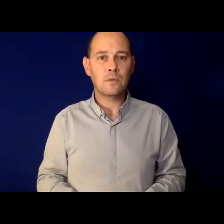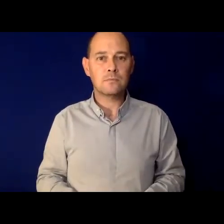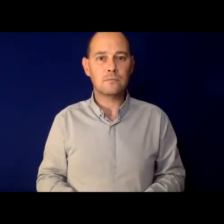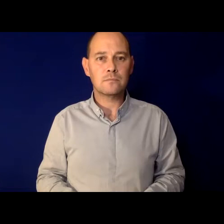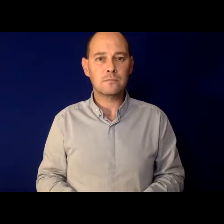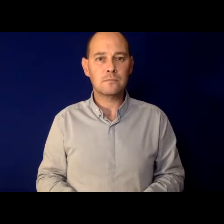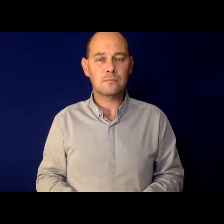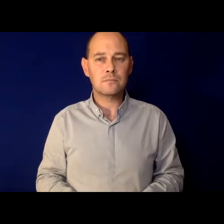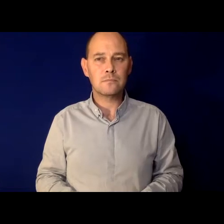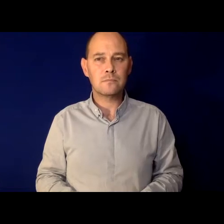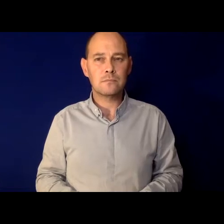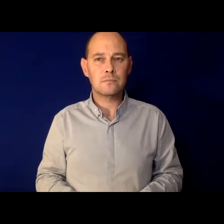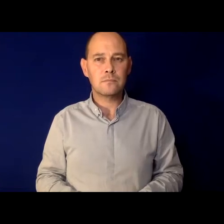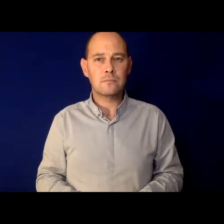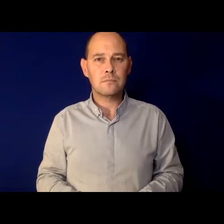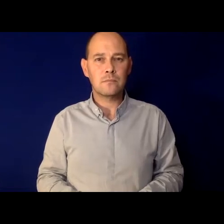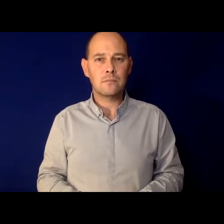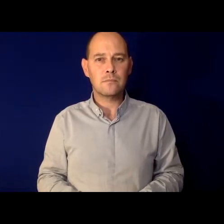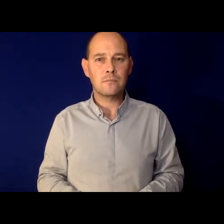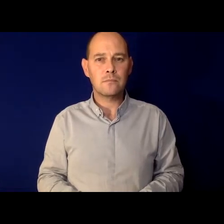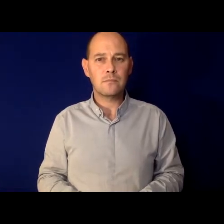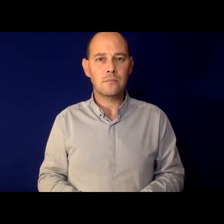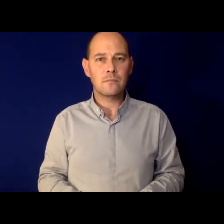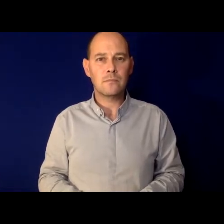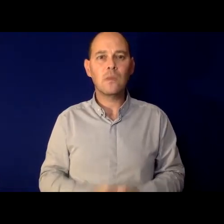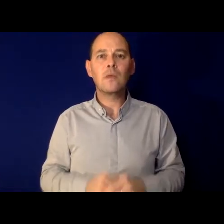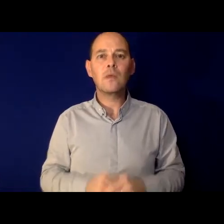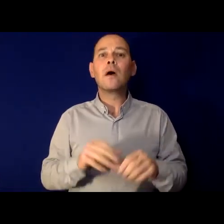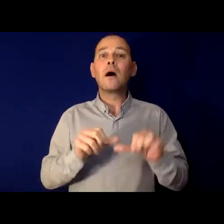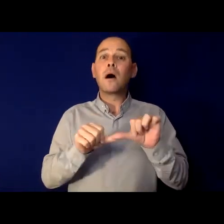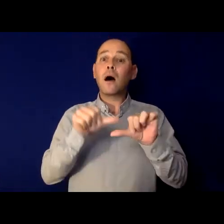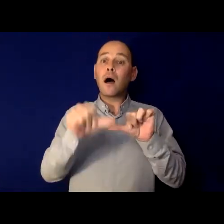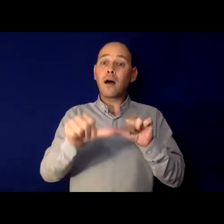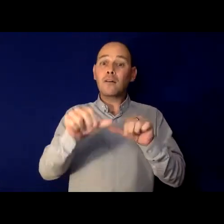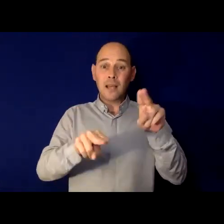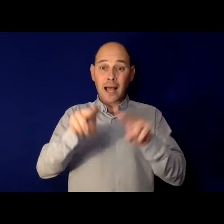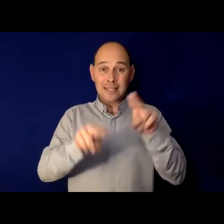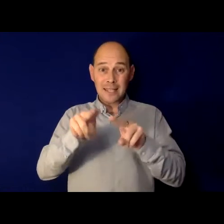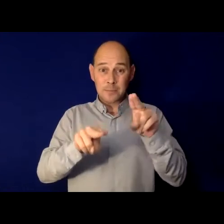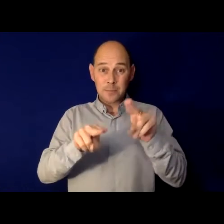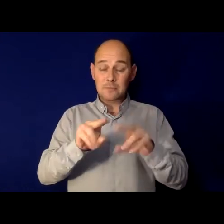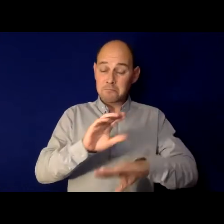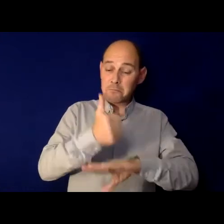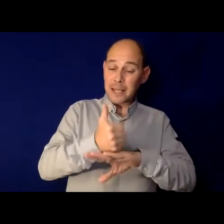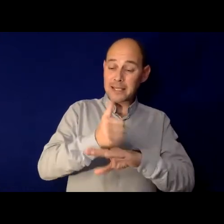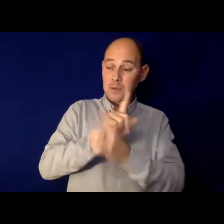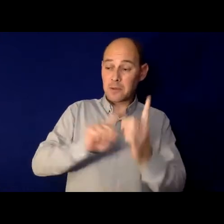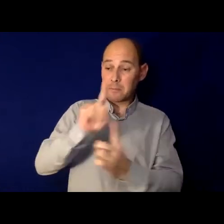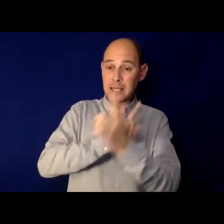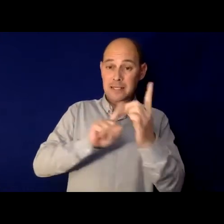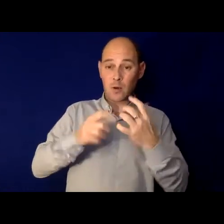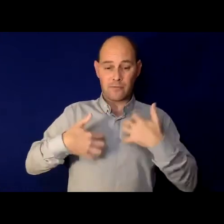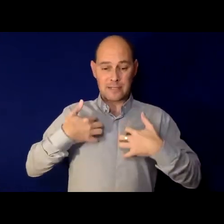So after we did the assessment, there was based on the stakeholder meeting, Minister